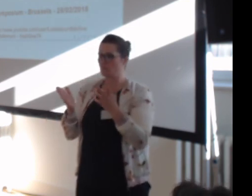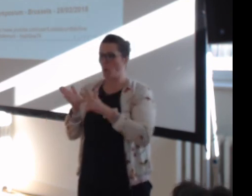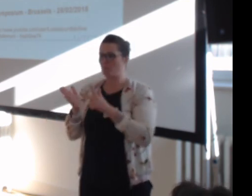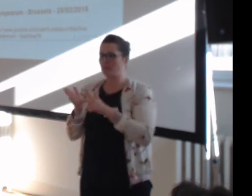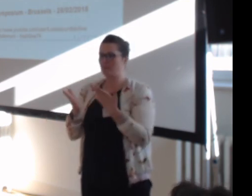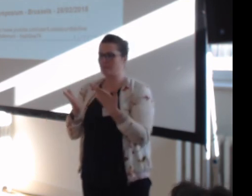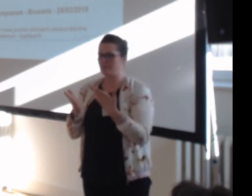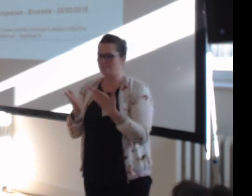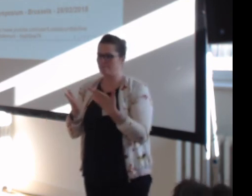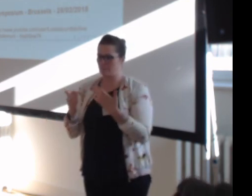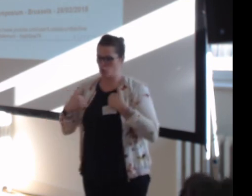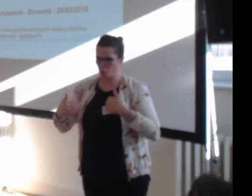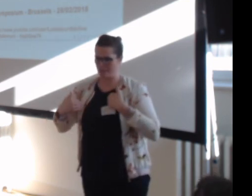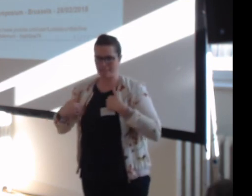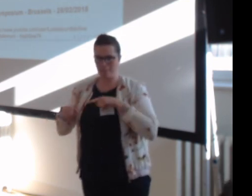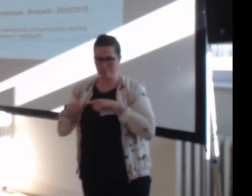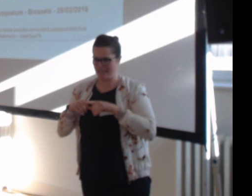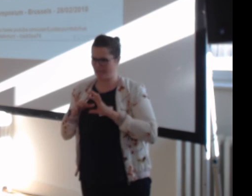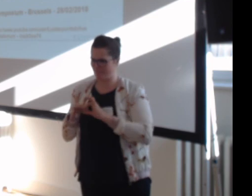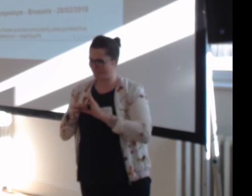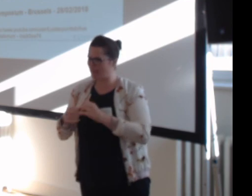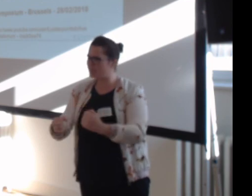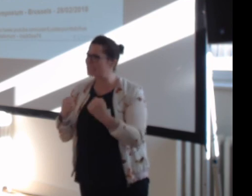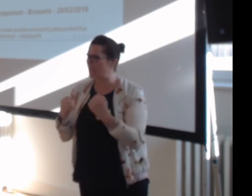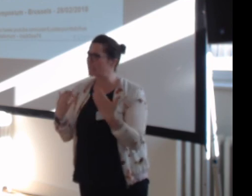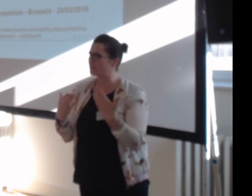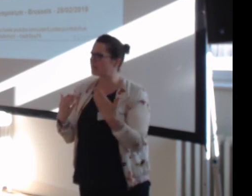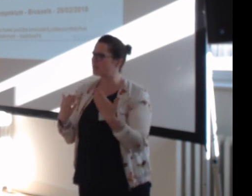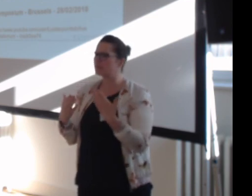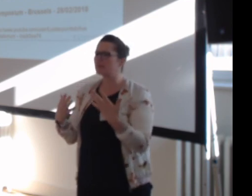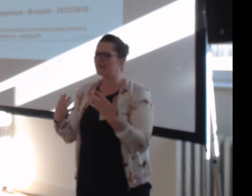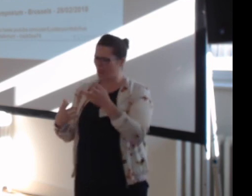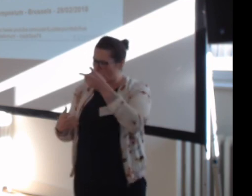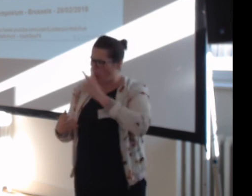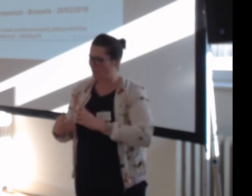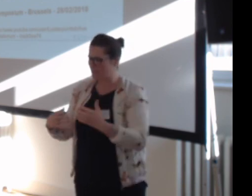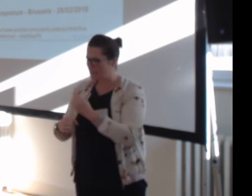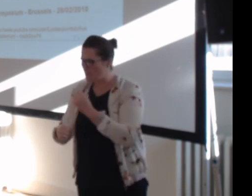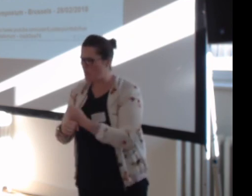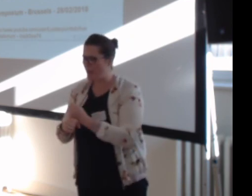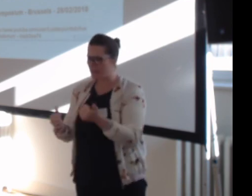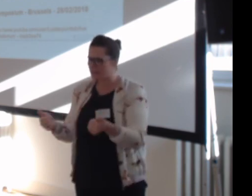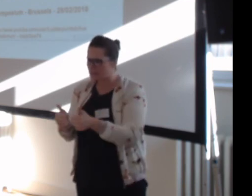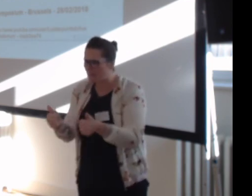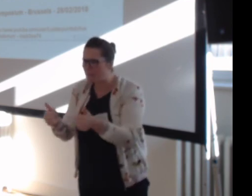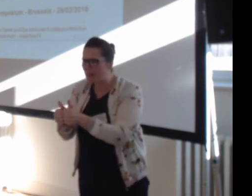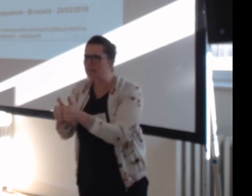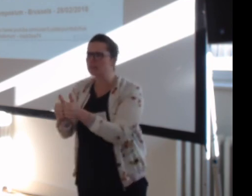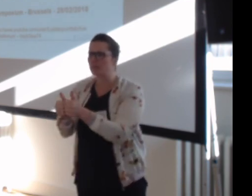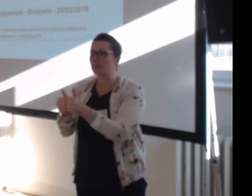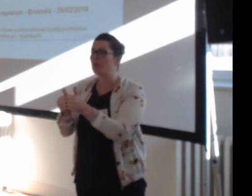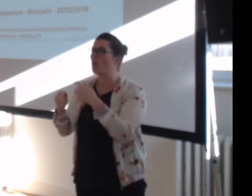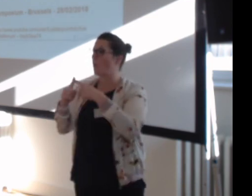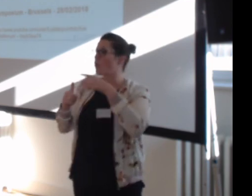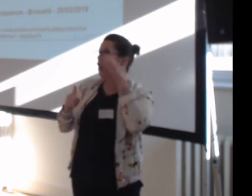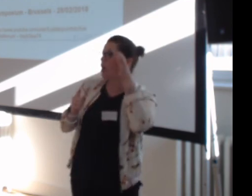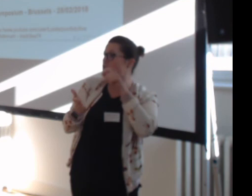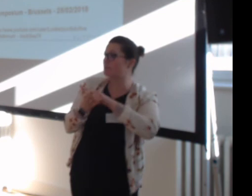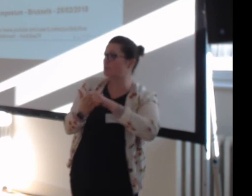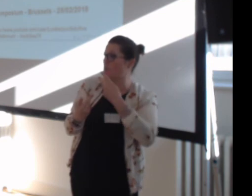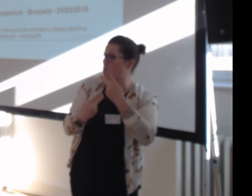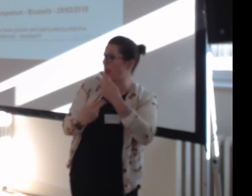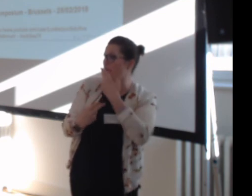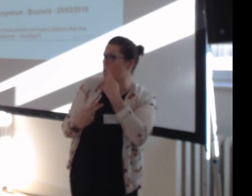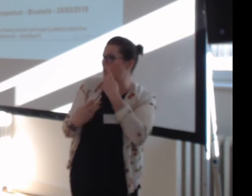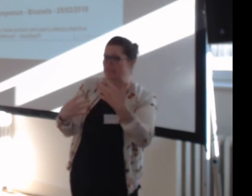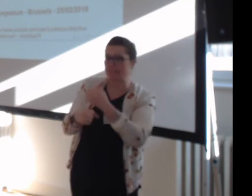there is strength. I strongly believe in collaboration, in partnerships. Also with Luisterpunt, we try to work together with